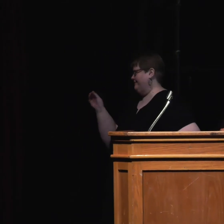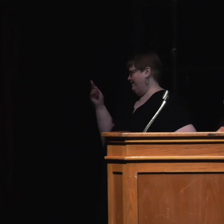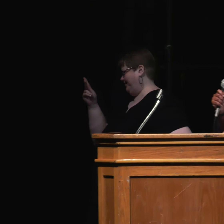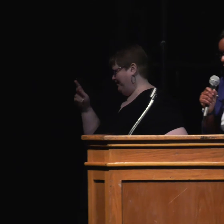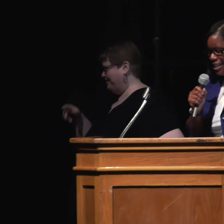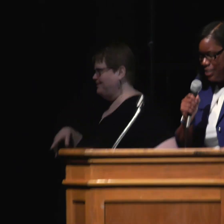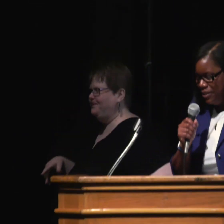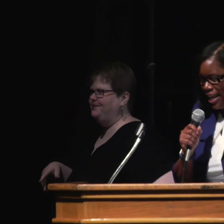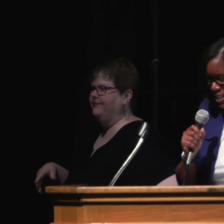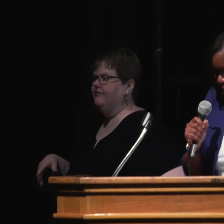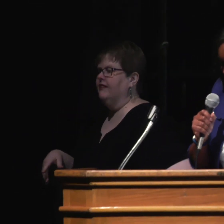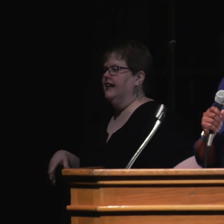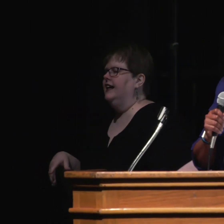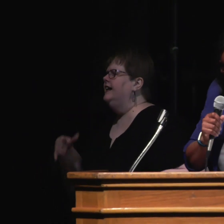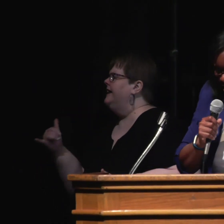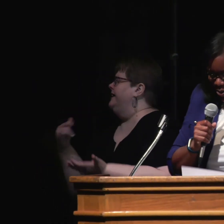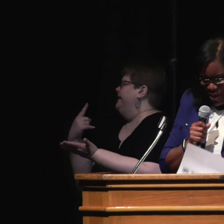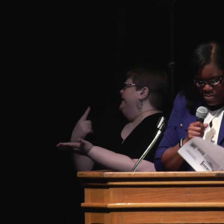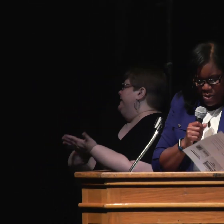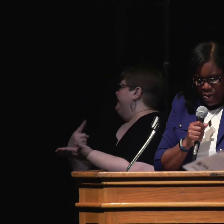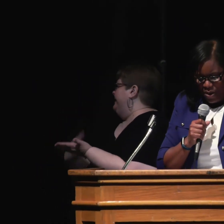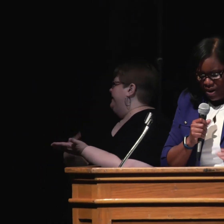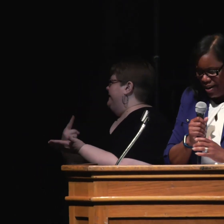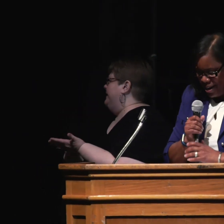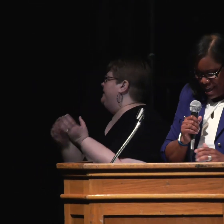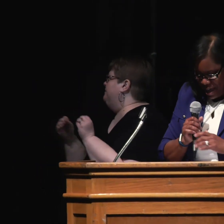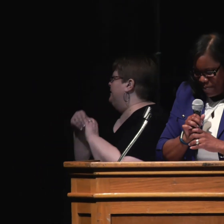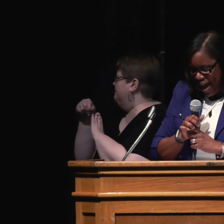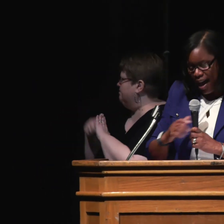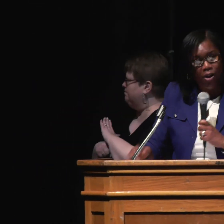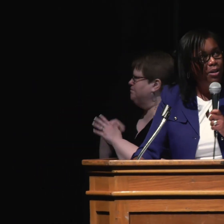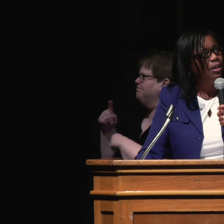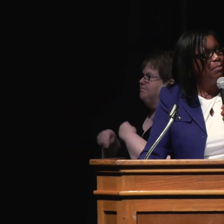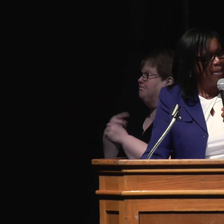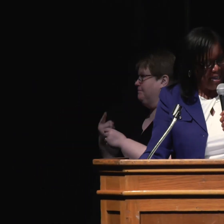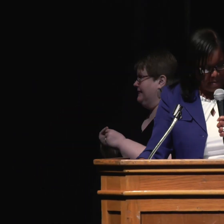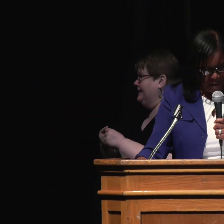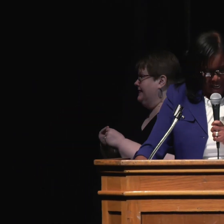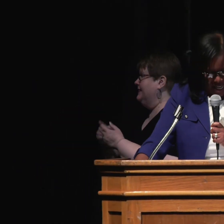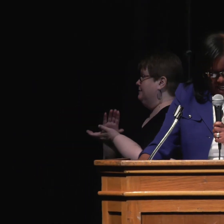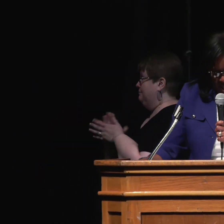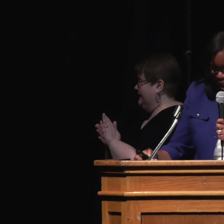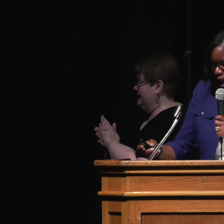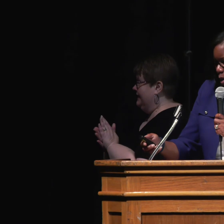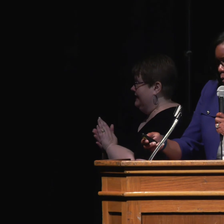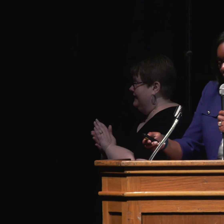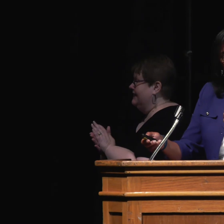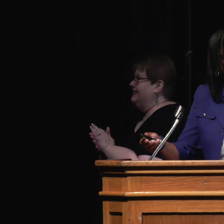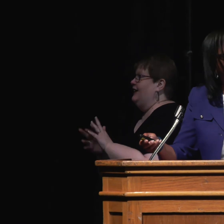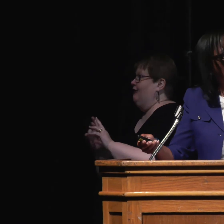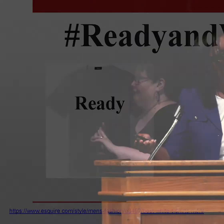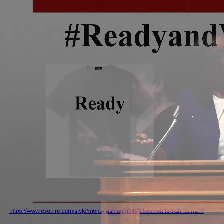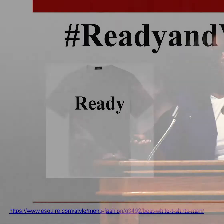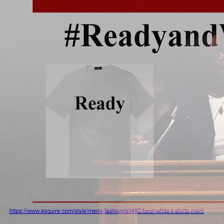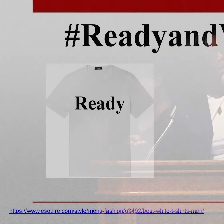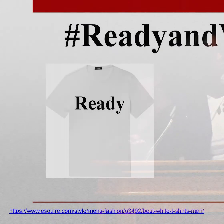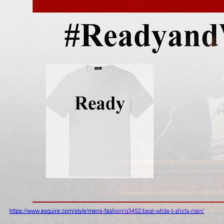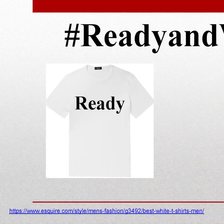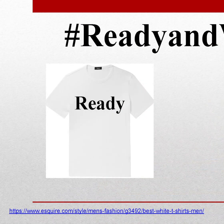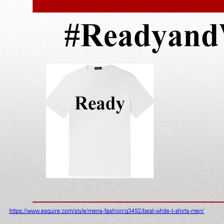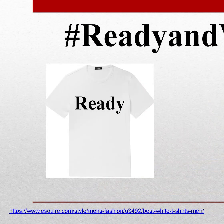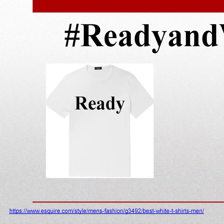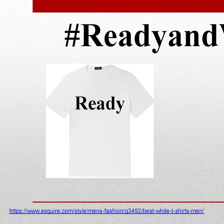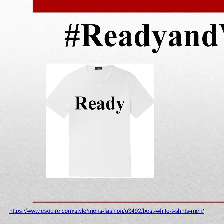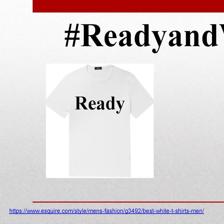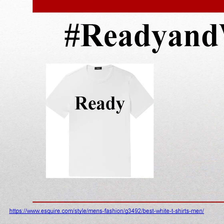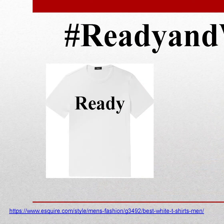Okay. So let's talk a little bit more about being ready and willing and